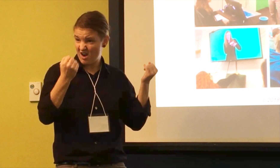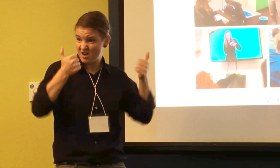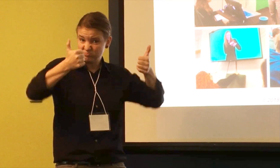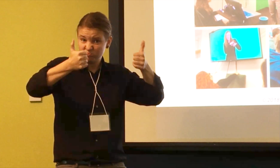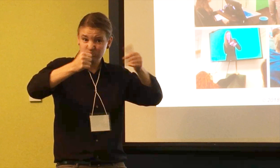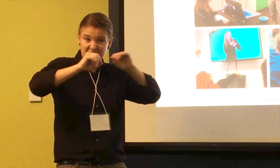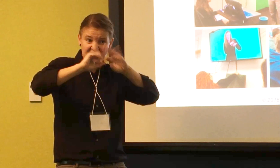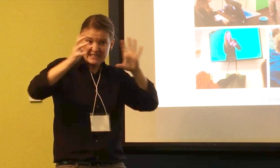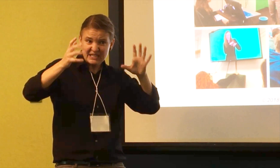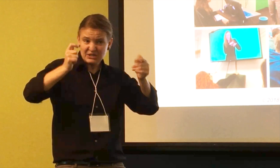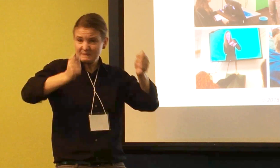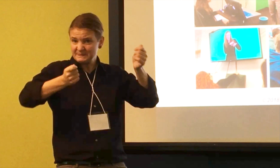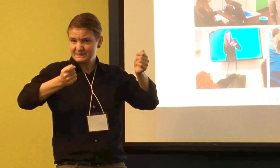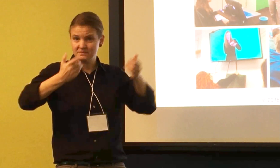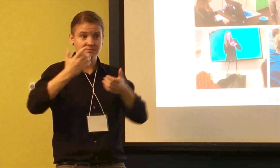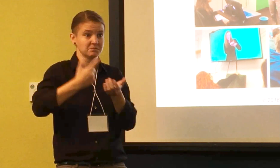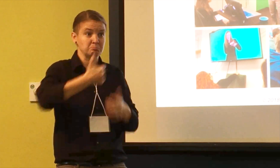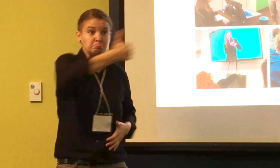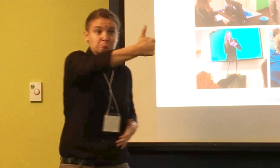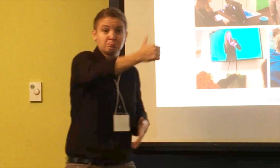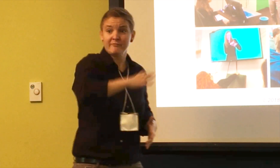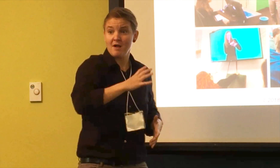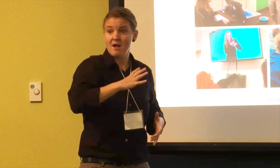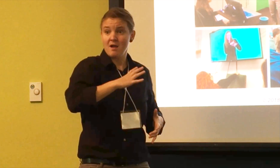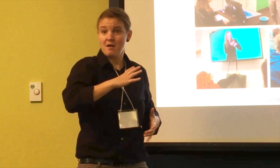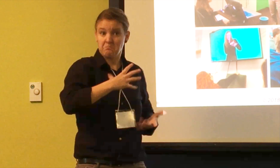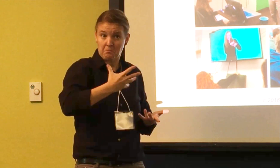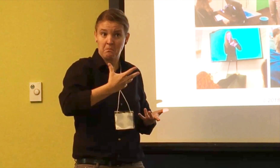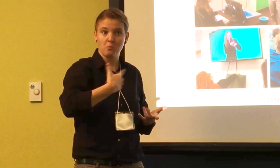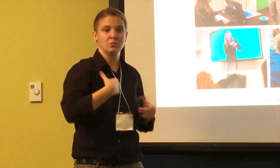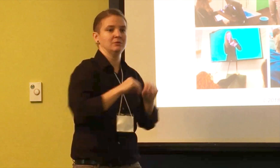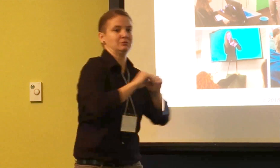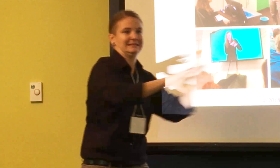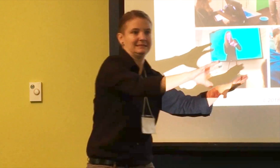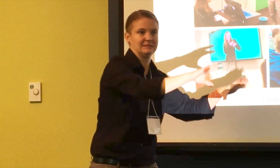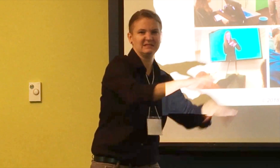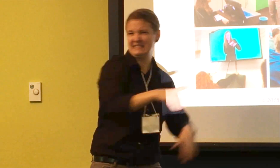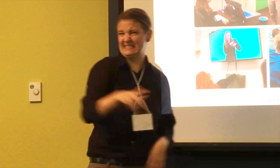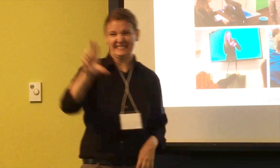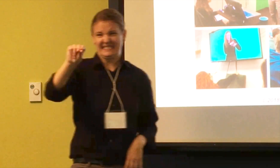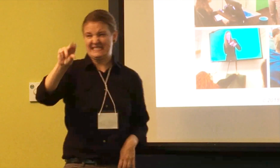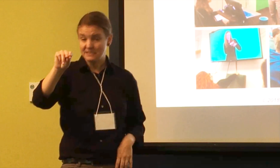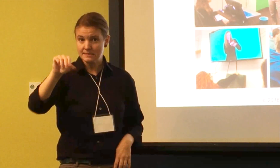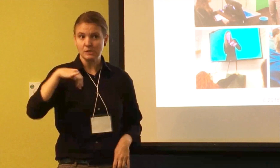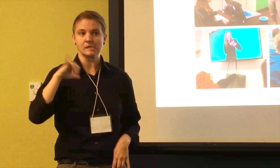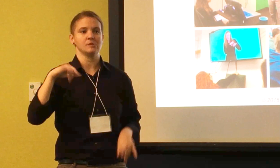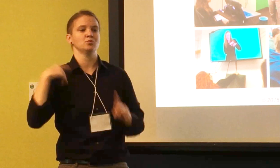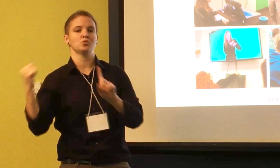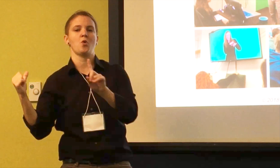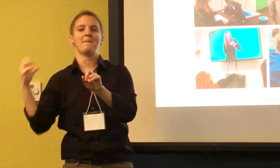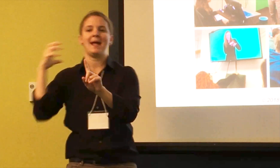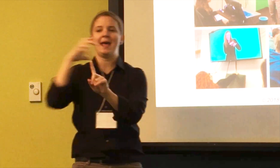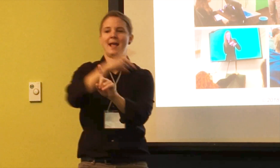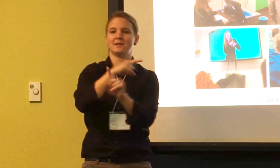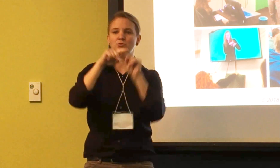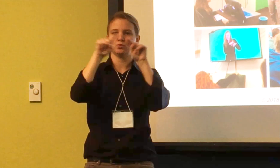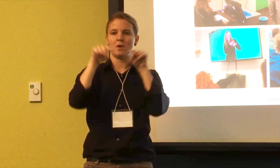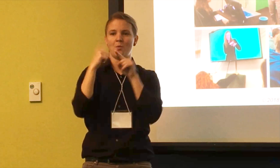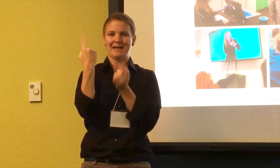science content and vice versa. Do we need to edit it? Do we need to make changes? As soon as it's really internally